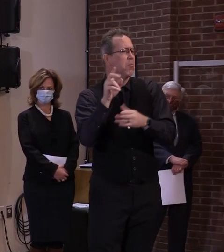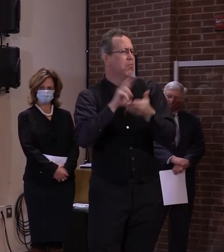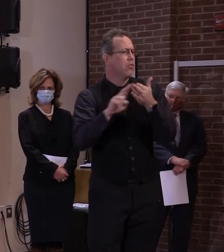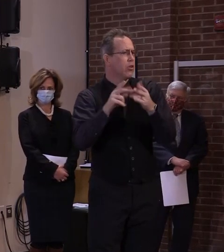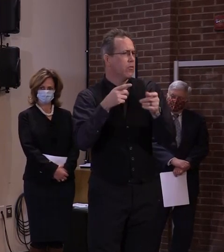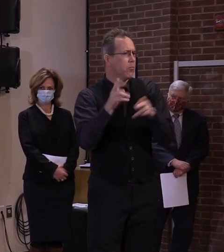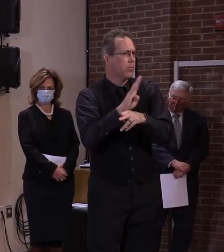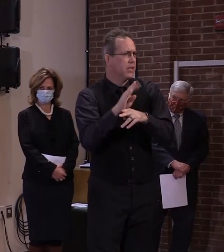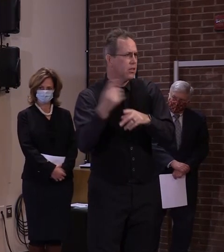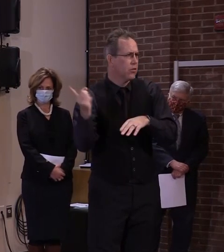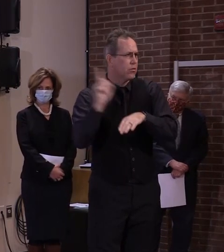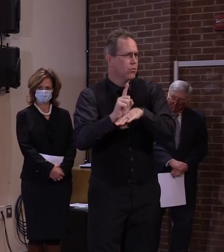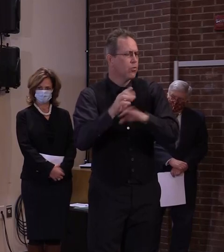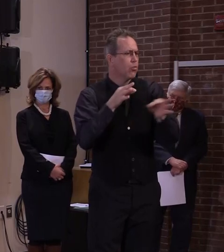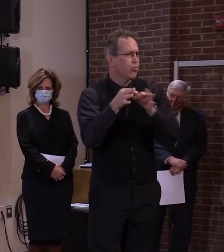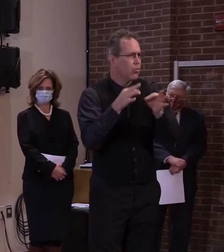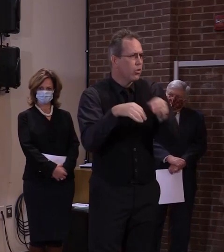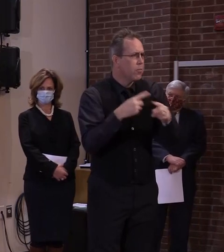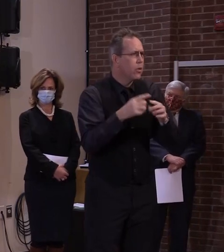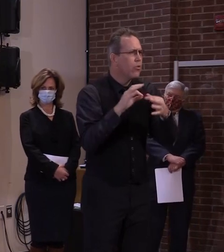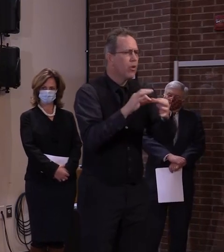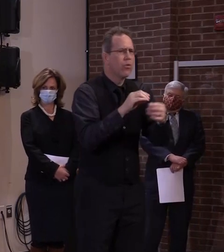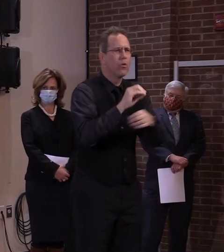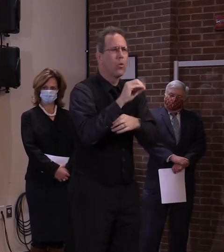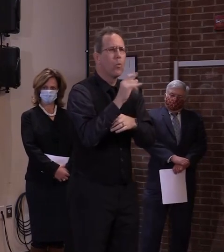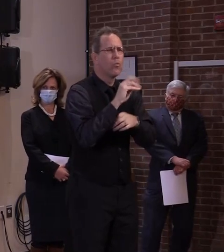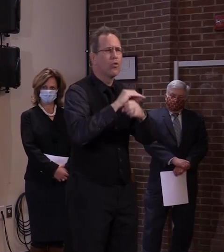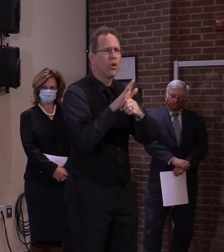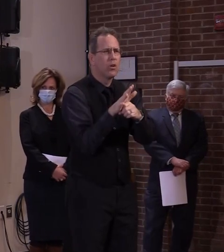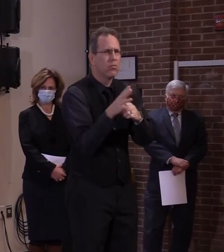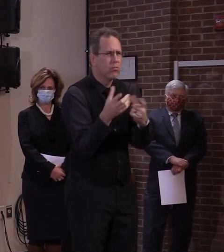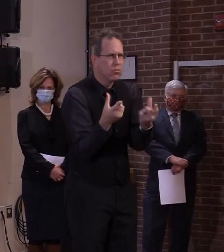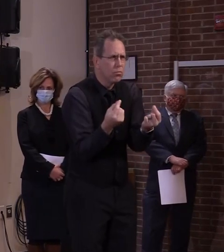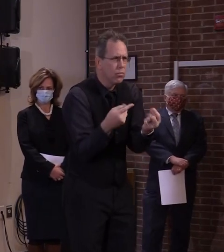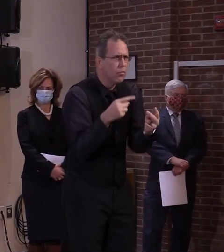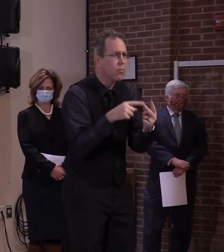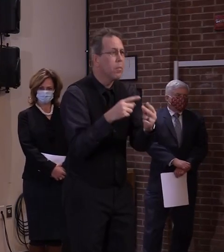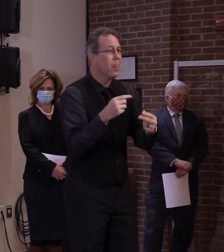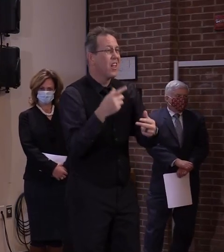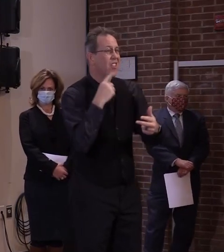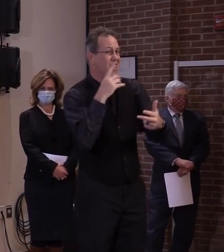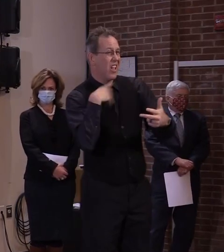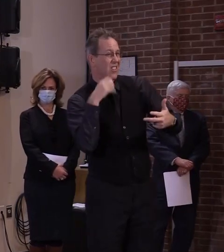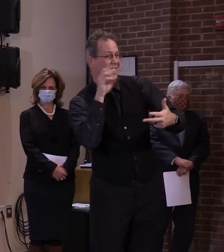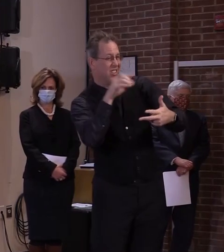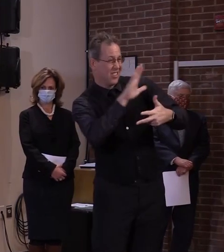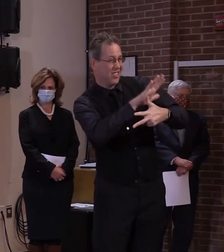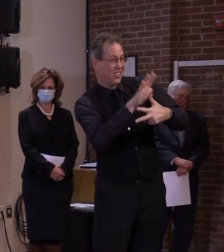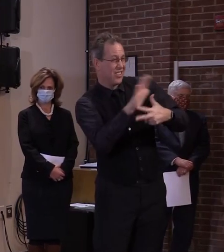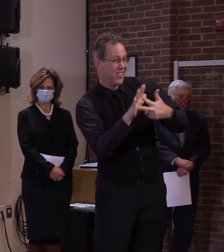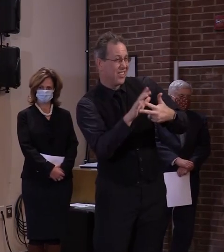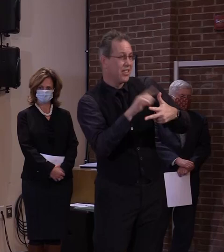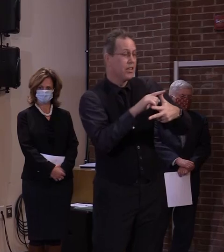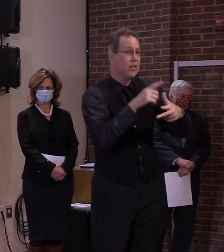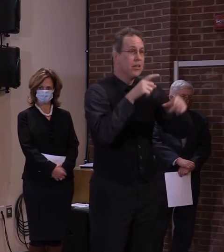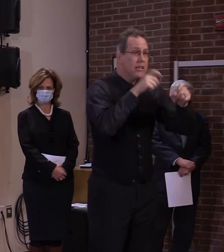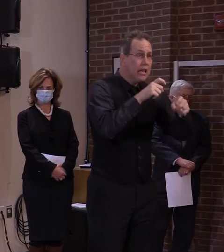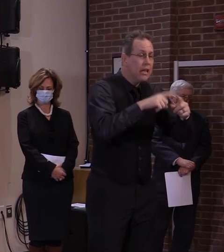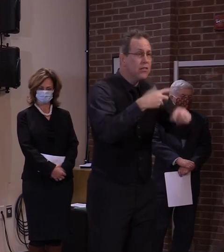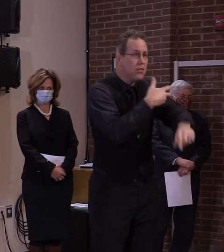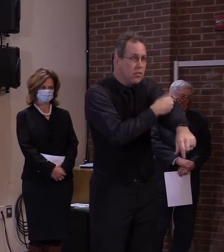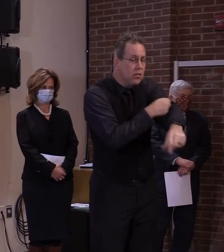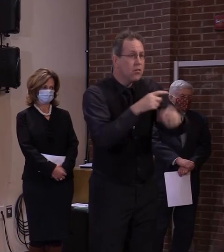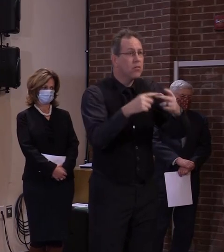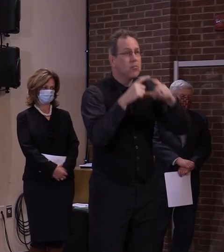Omicron. It's really a variation of the rule of three just described. She will go into further detail in a few minutes,